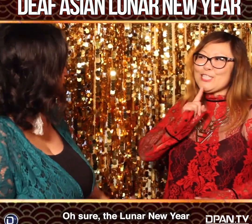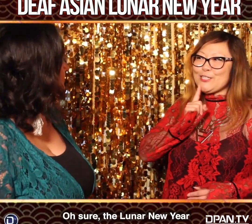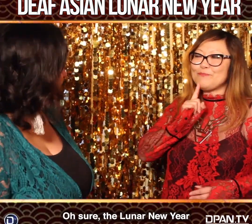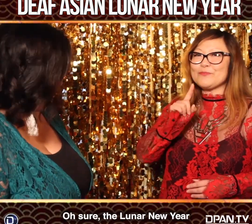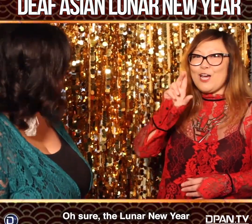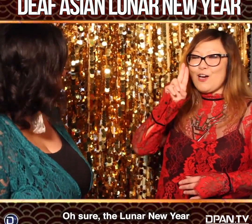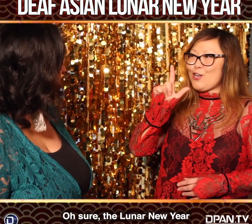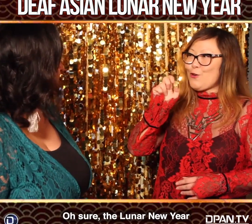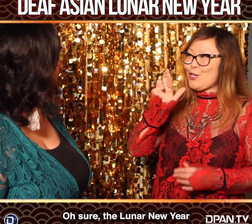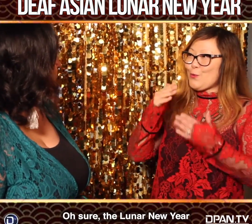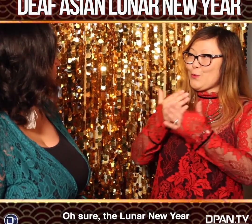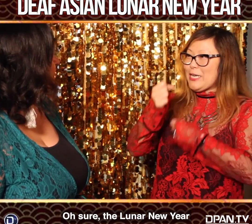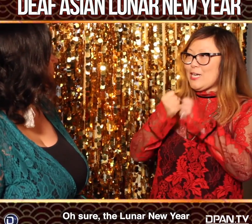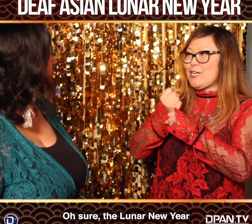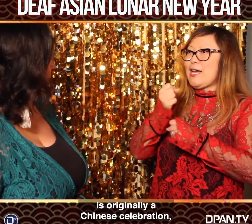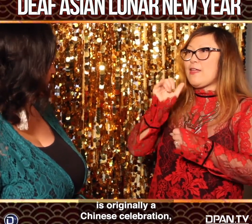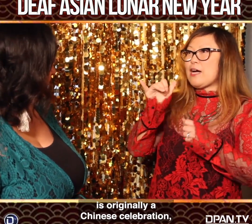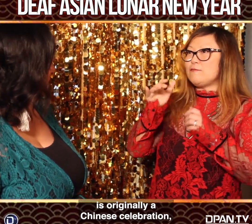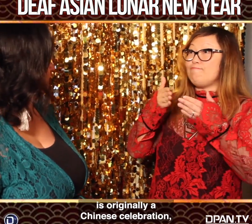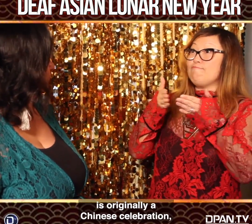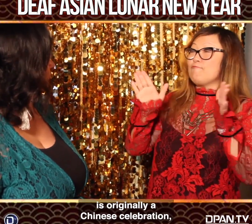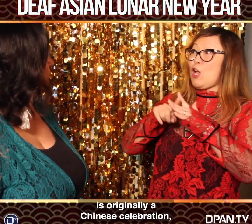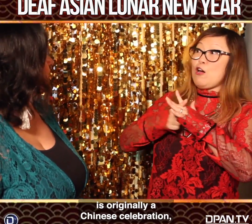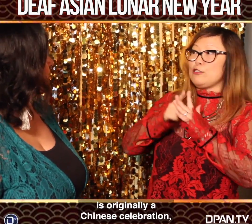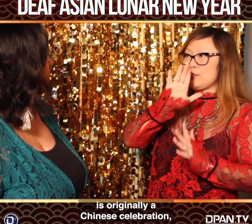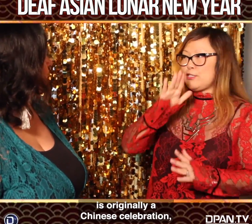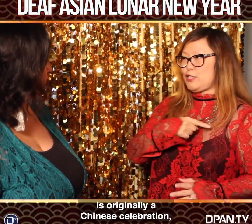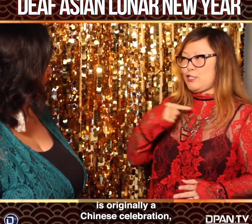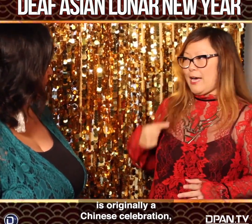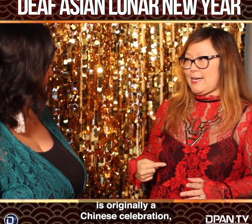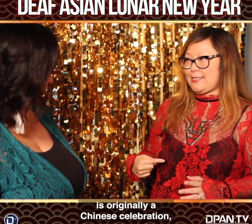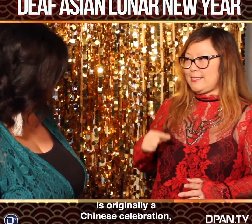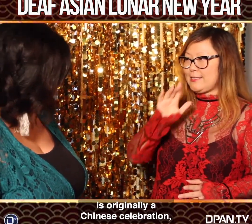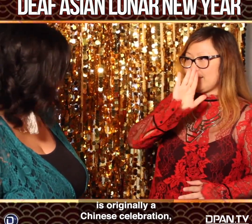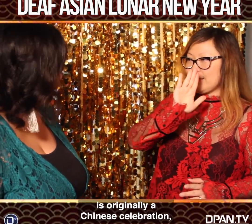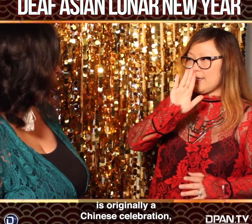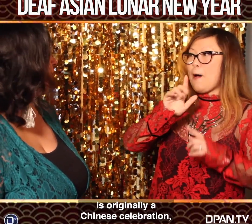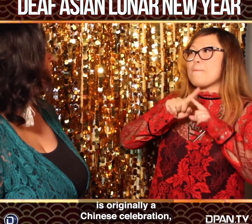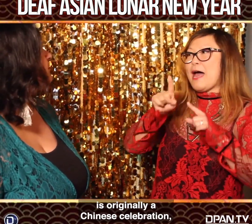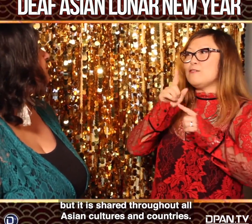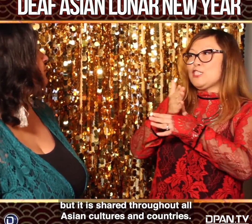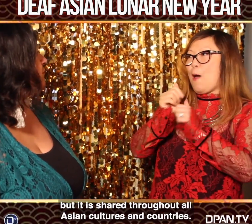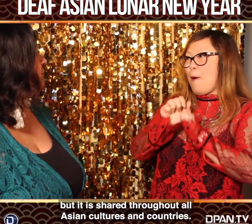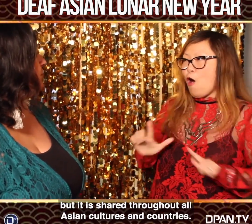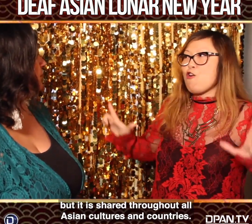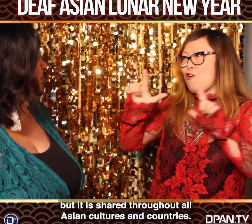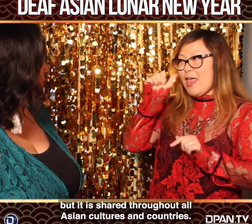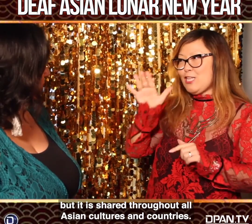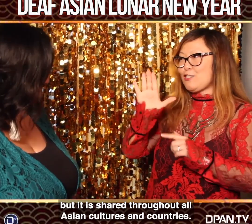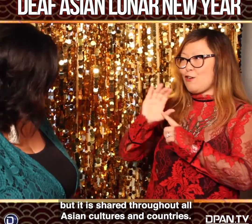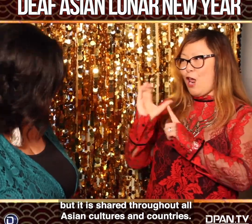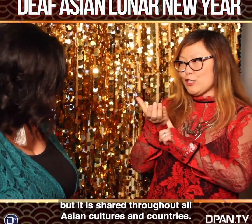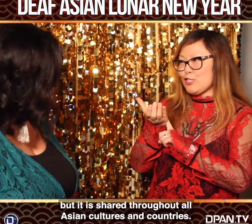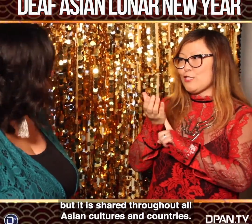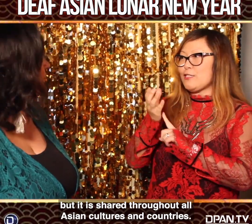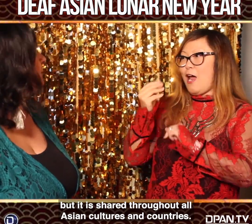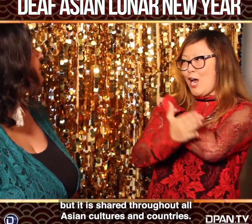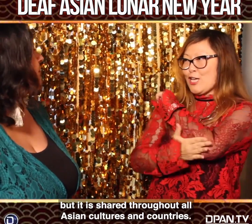Oh, sure. The Lunar New Year is originally a Chinese celebration, but it is shared throughout all Asian cultures and